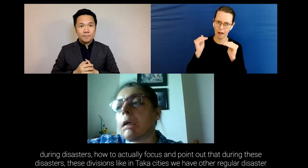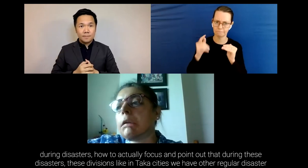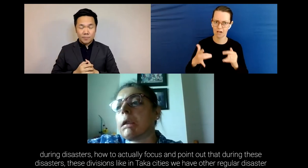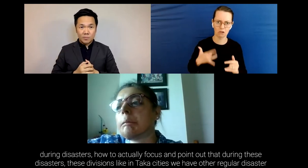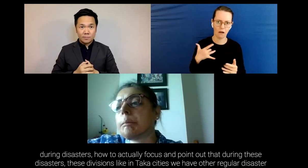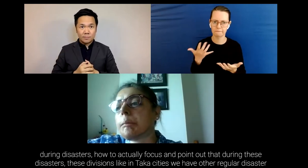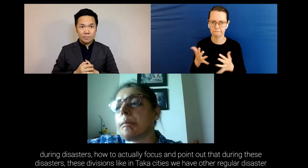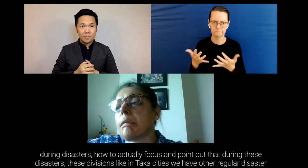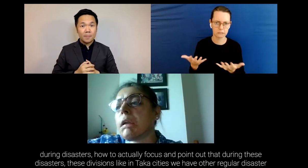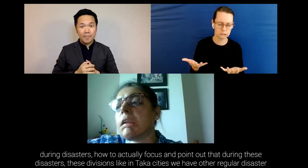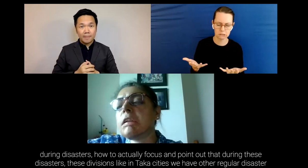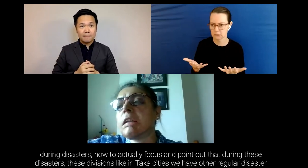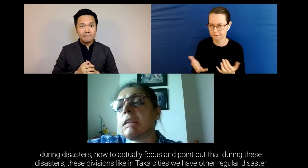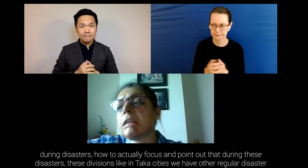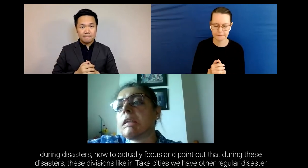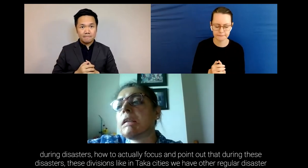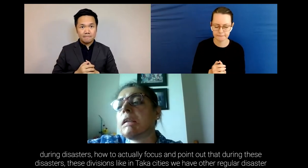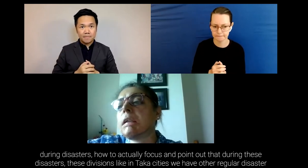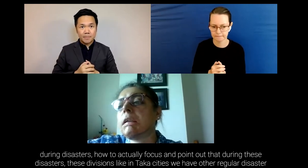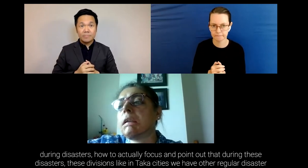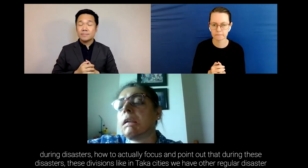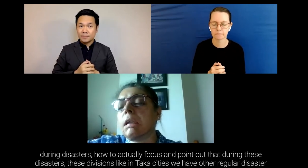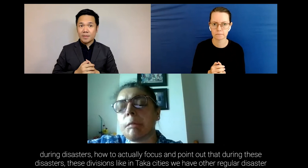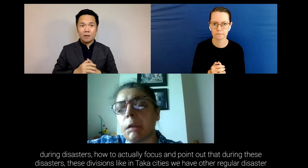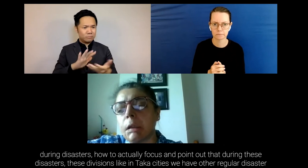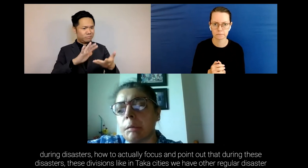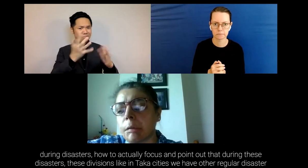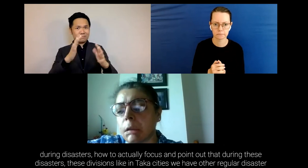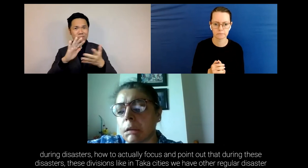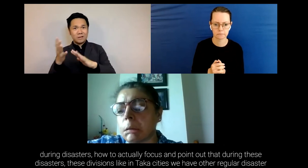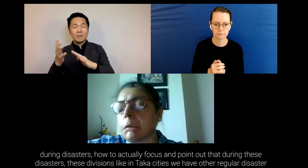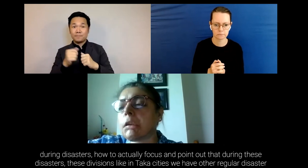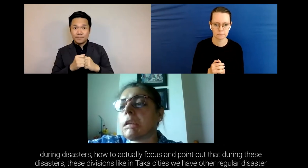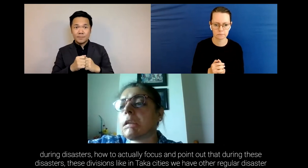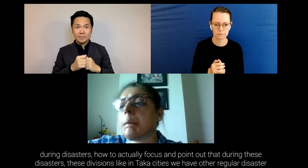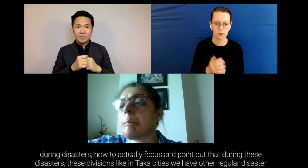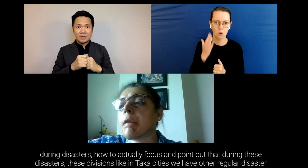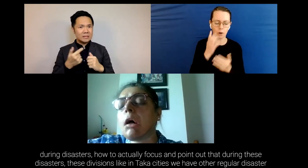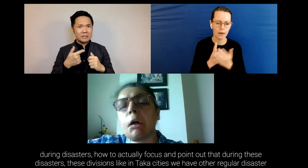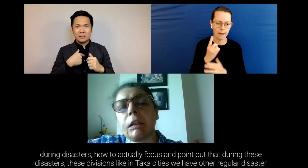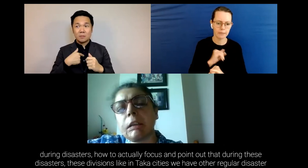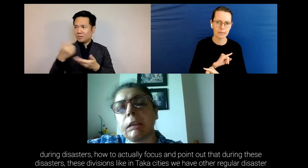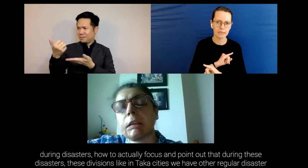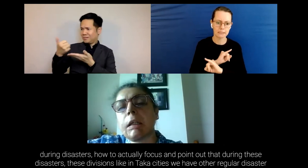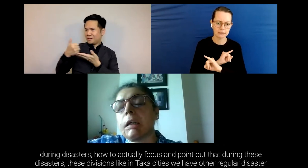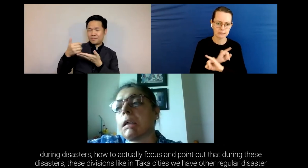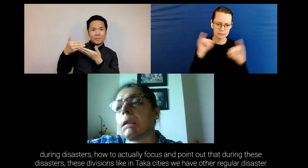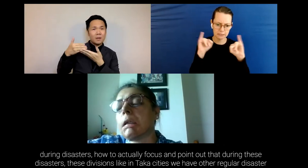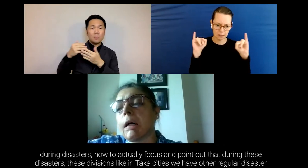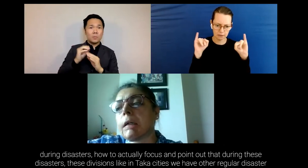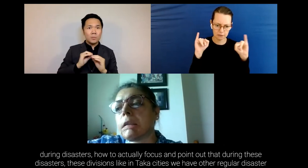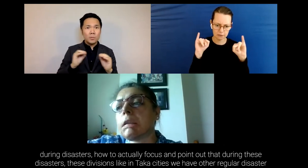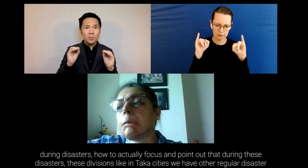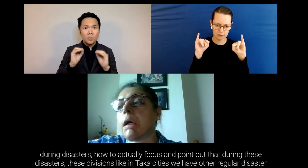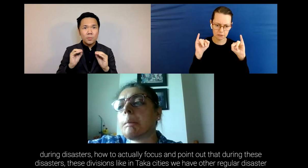point out that during the disasters, the relief distribution system, all other things like